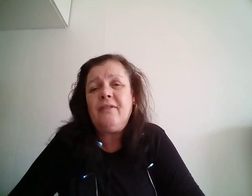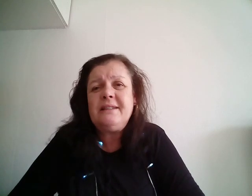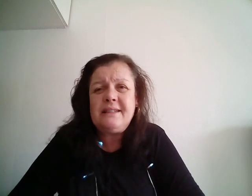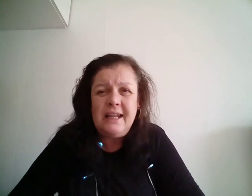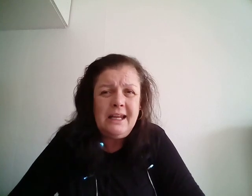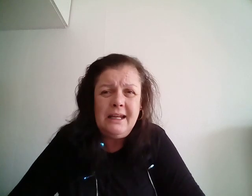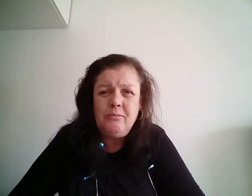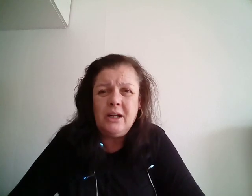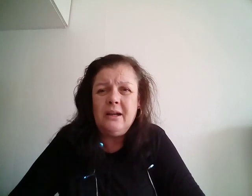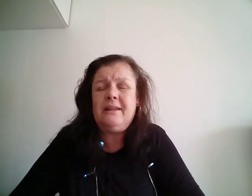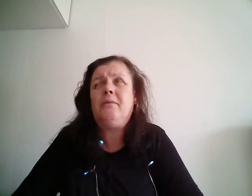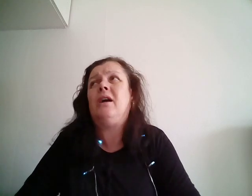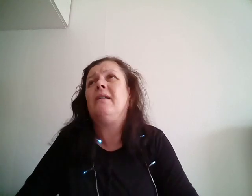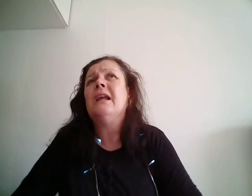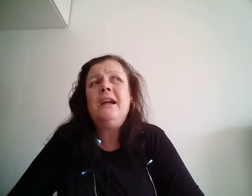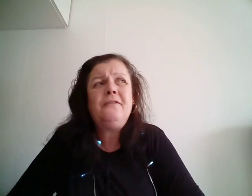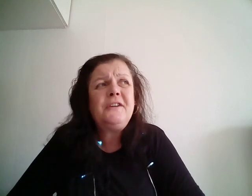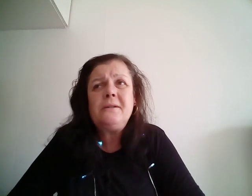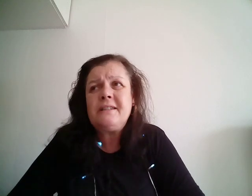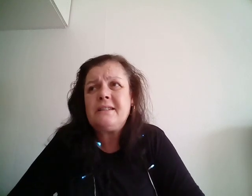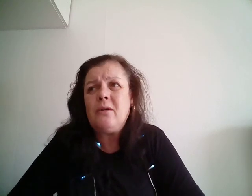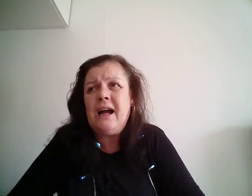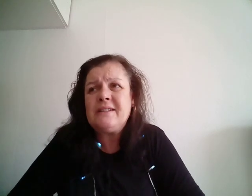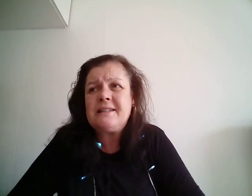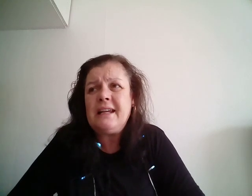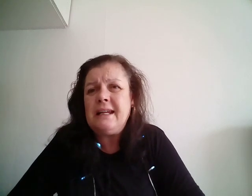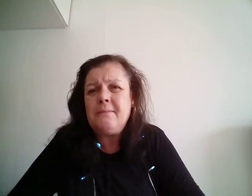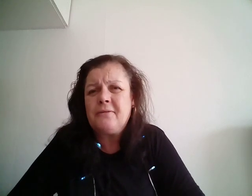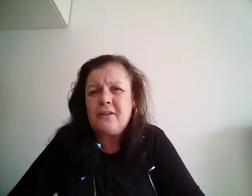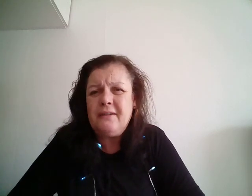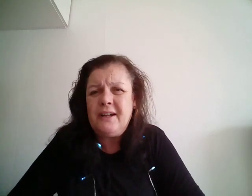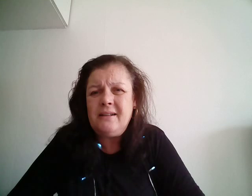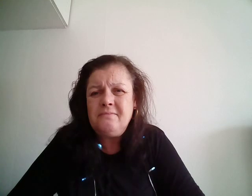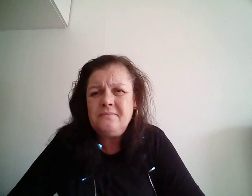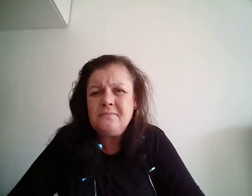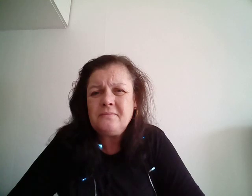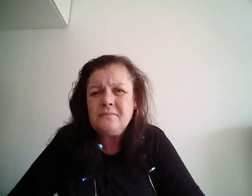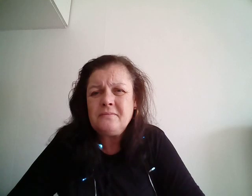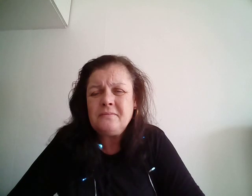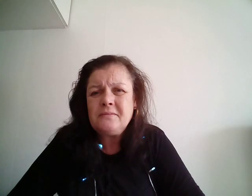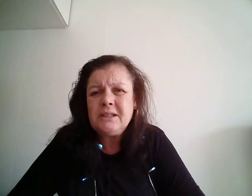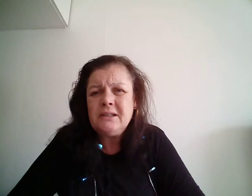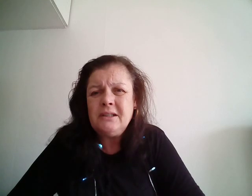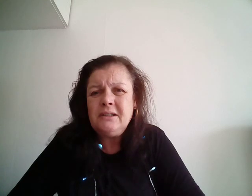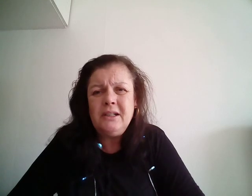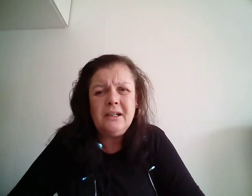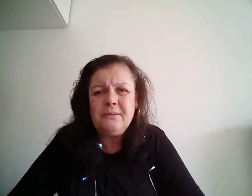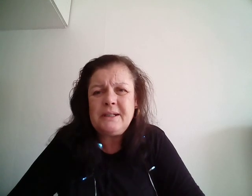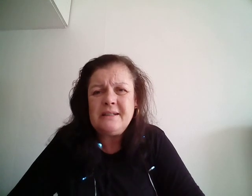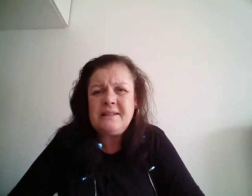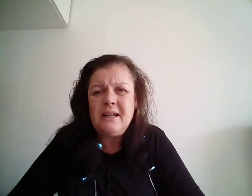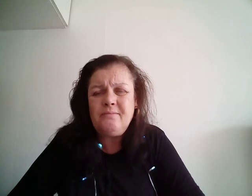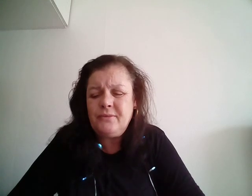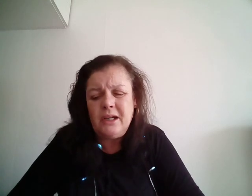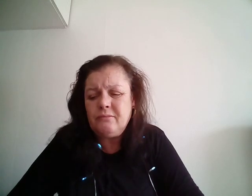haven't seen him, you know. There we are. It feels as though I haven't seen him forever. You know, because